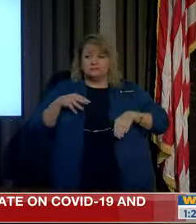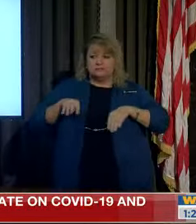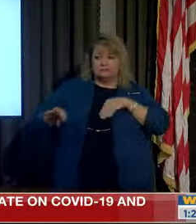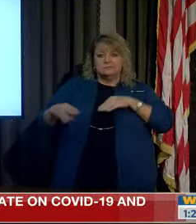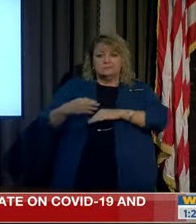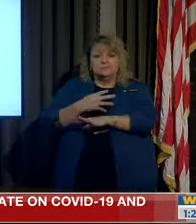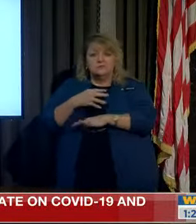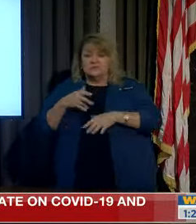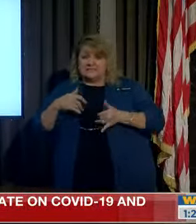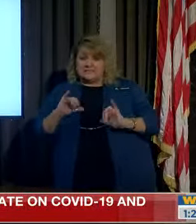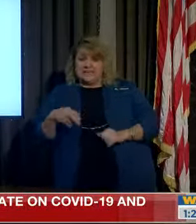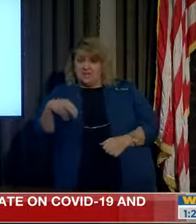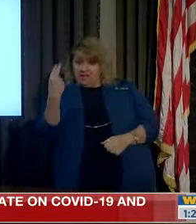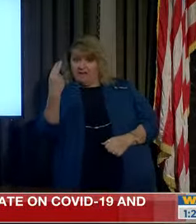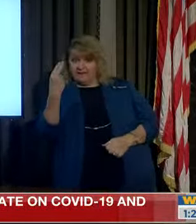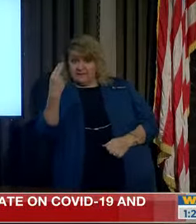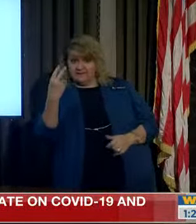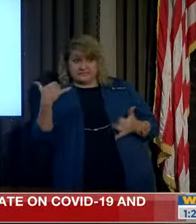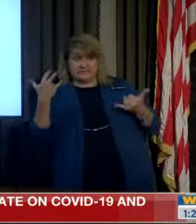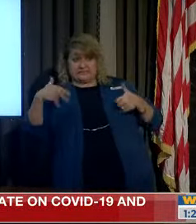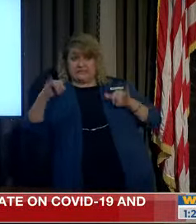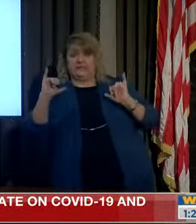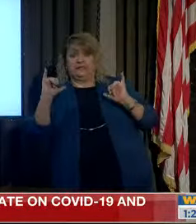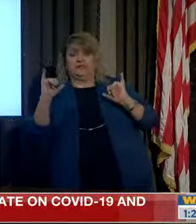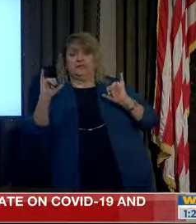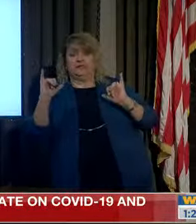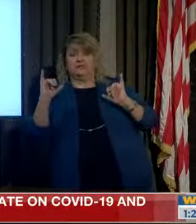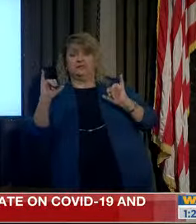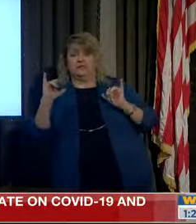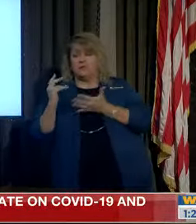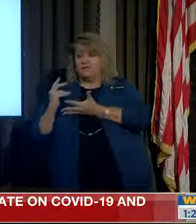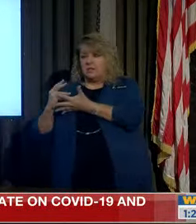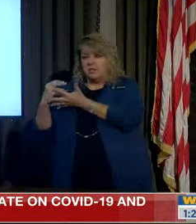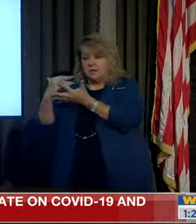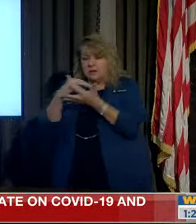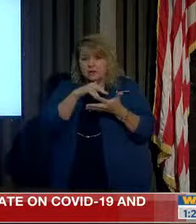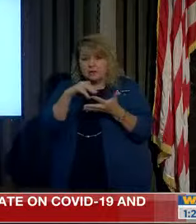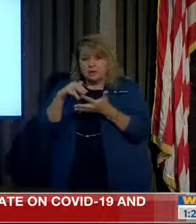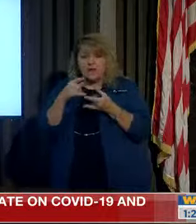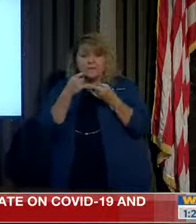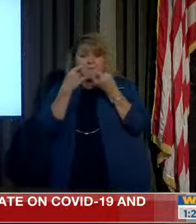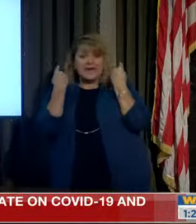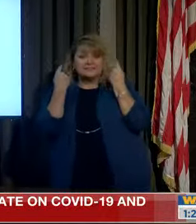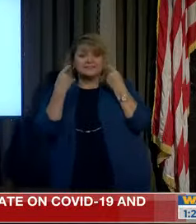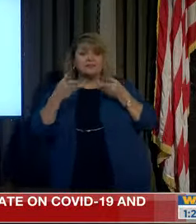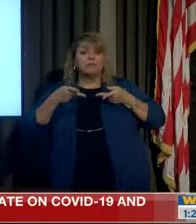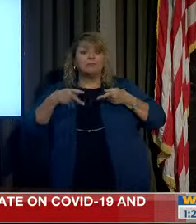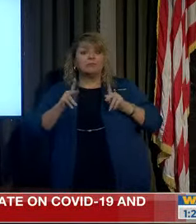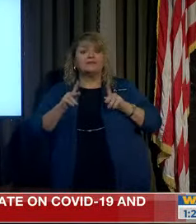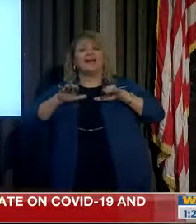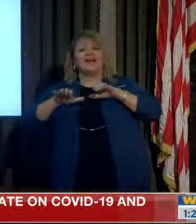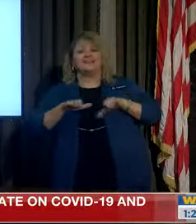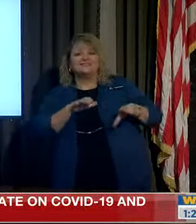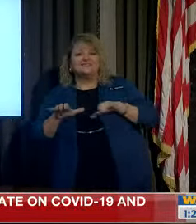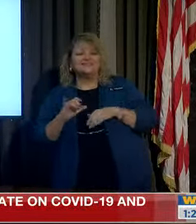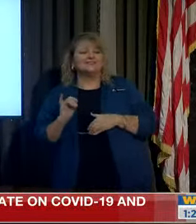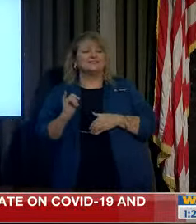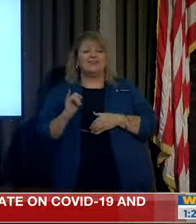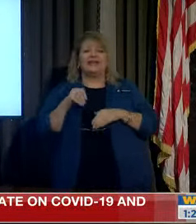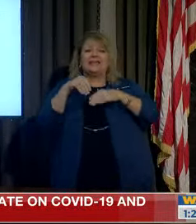right now, the data is pretty clear that masking allows for activities like